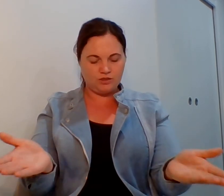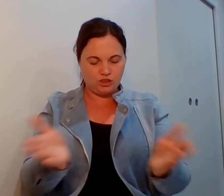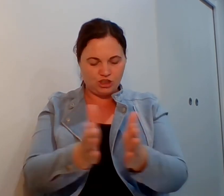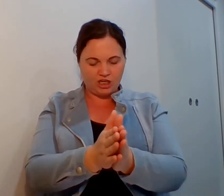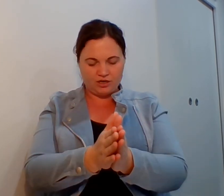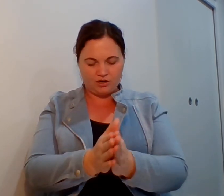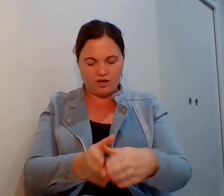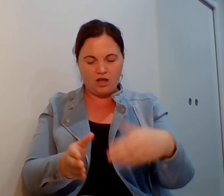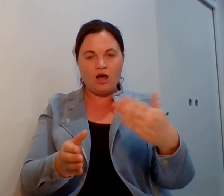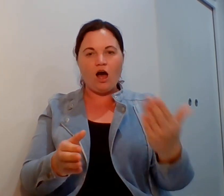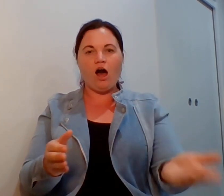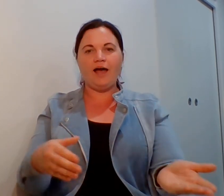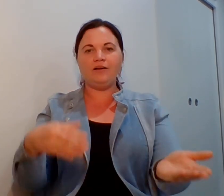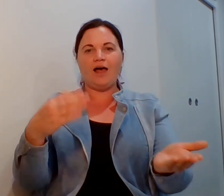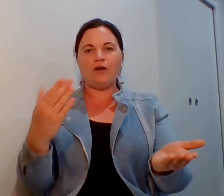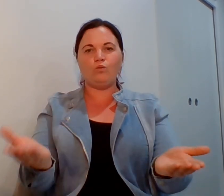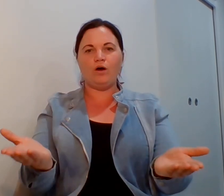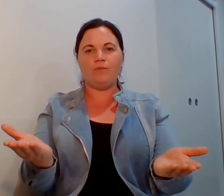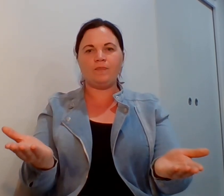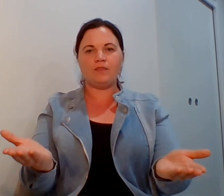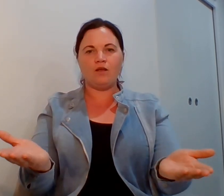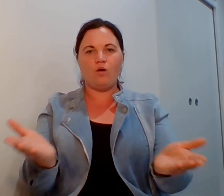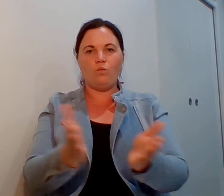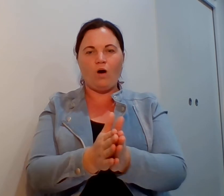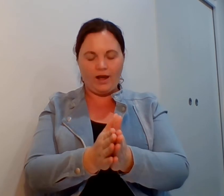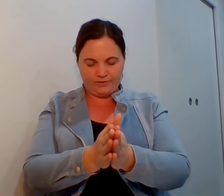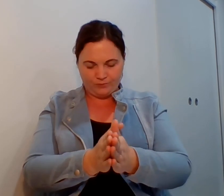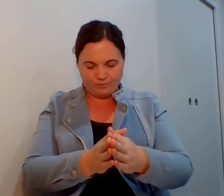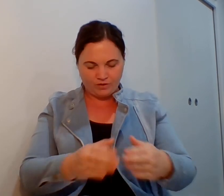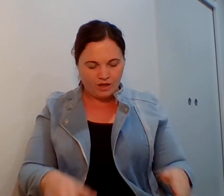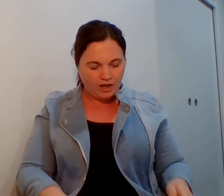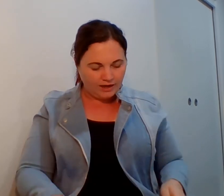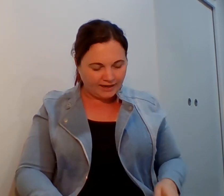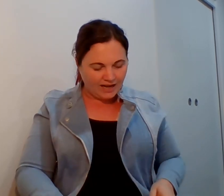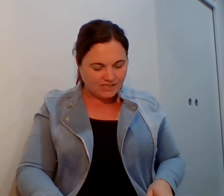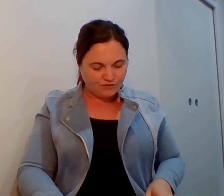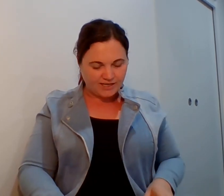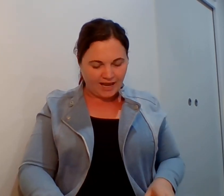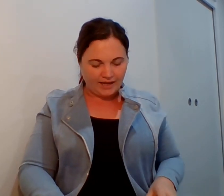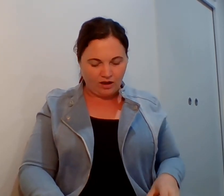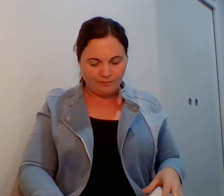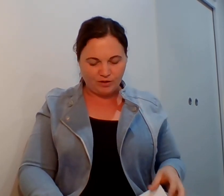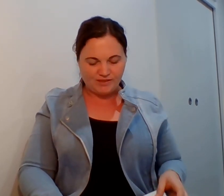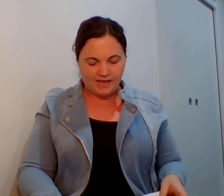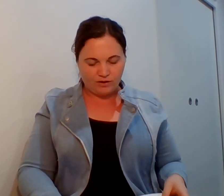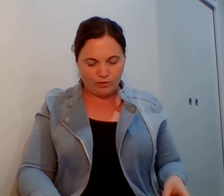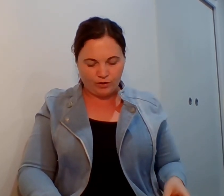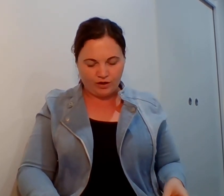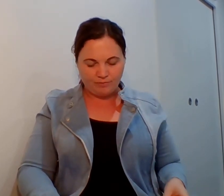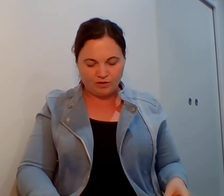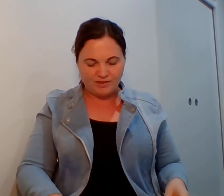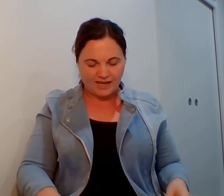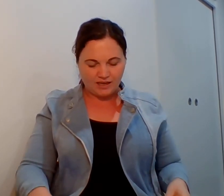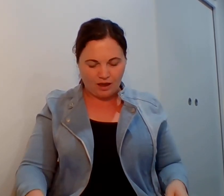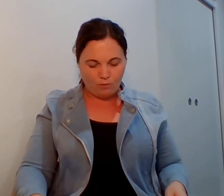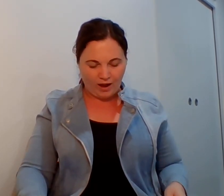Shin. I'll add w. While. Lucky last for today. I'm going to be saying word. I'm going to be taking away